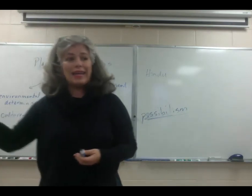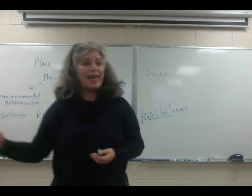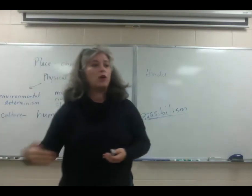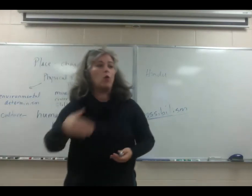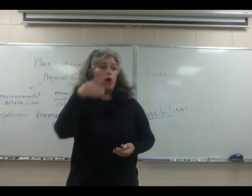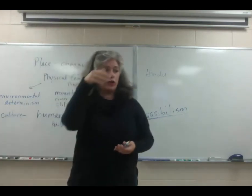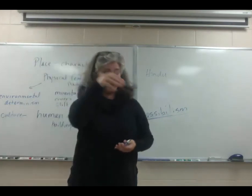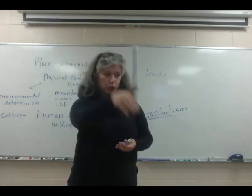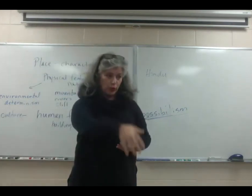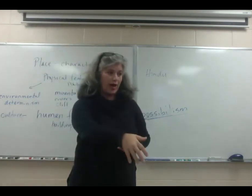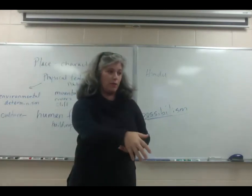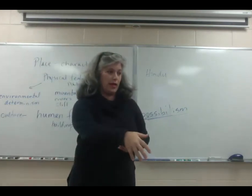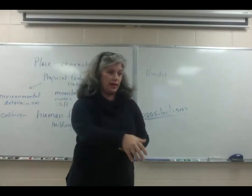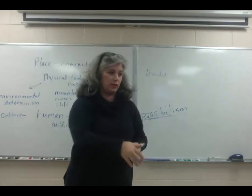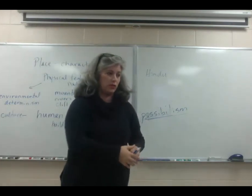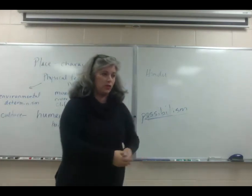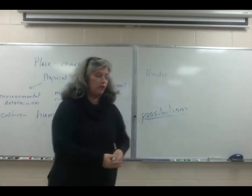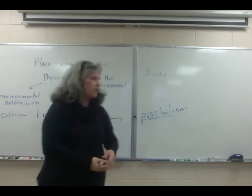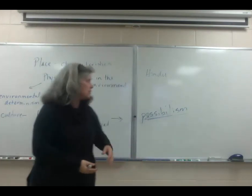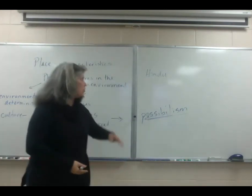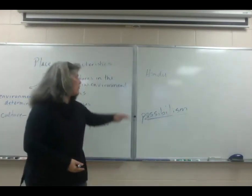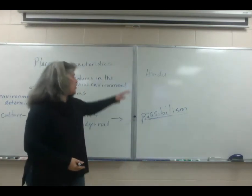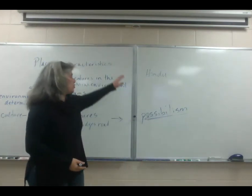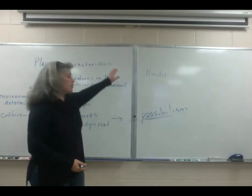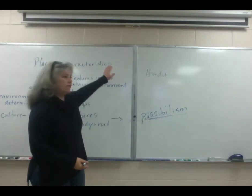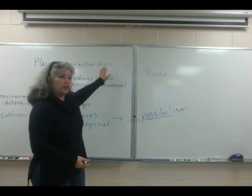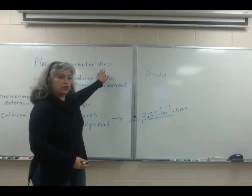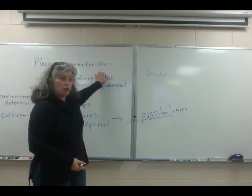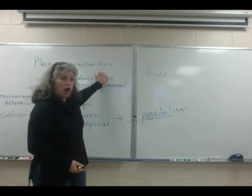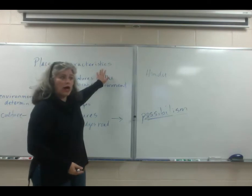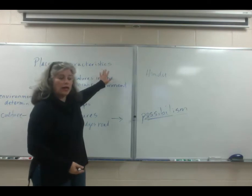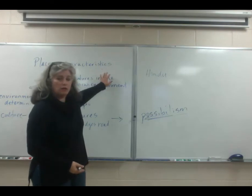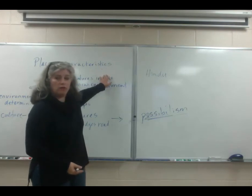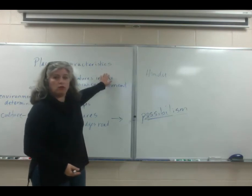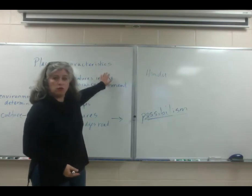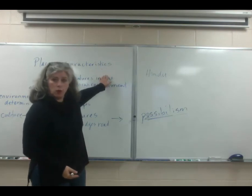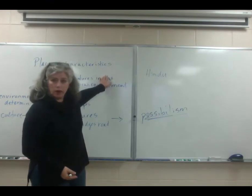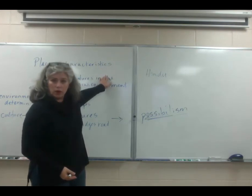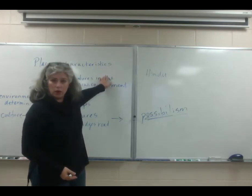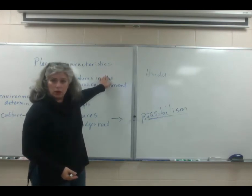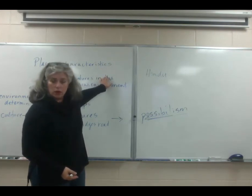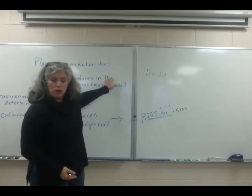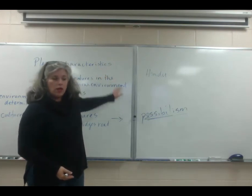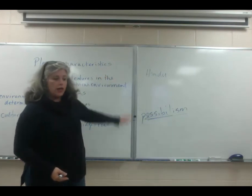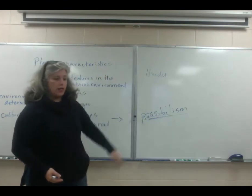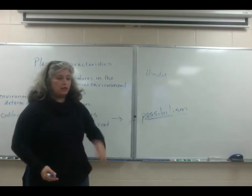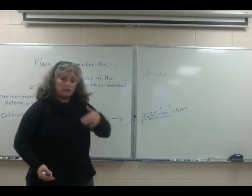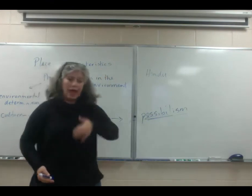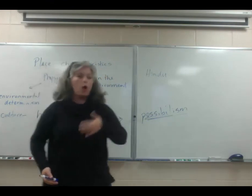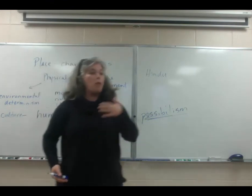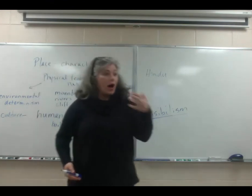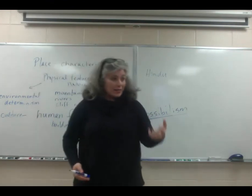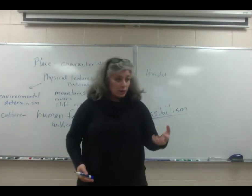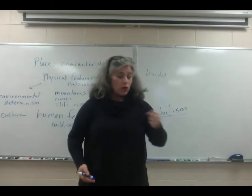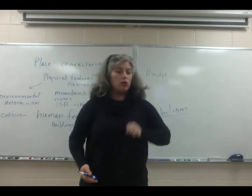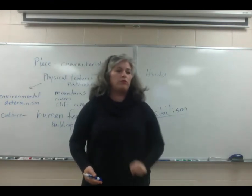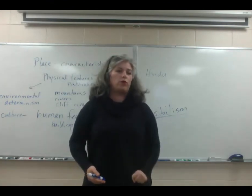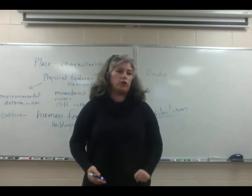get water to that place. So the physical feature of very dry, infertile soil is now possible for you